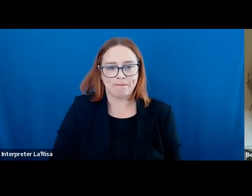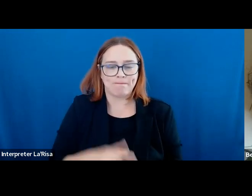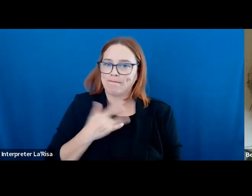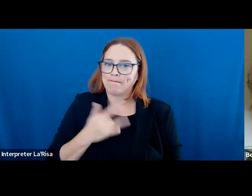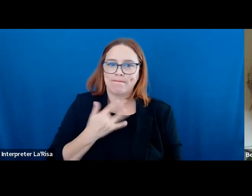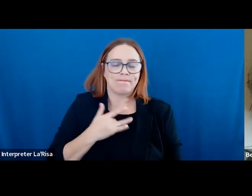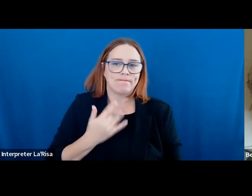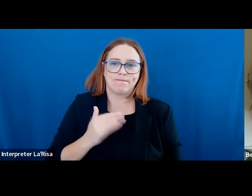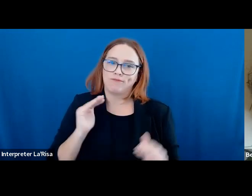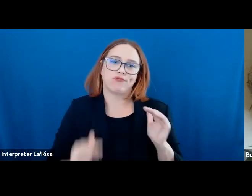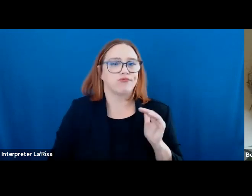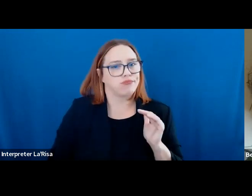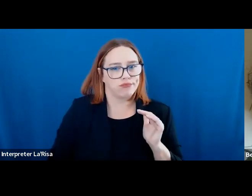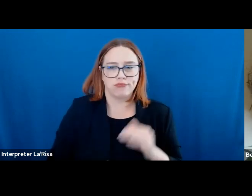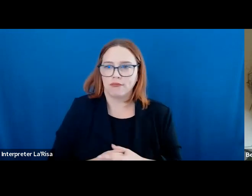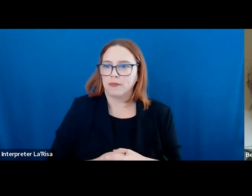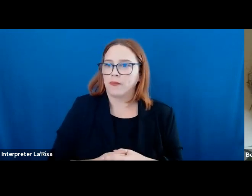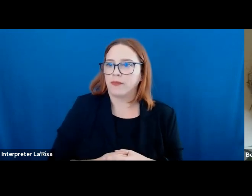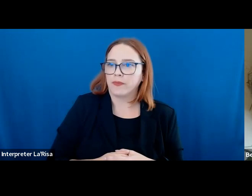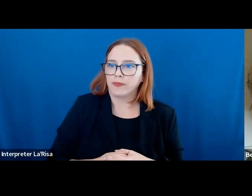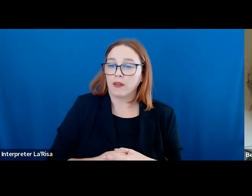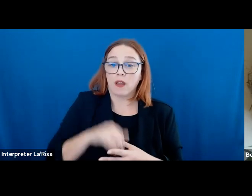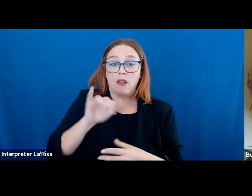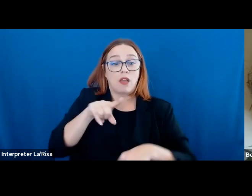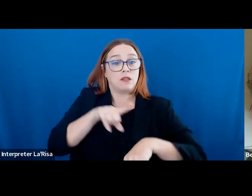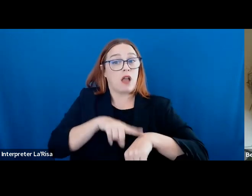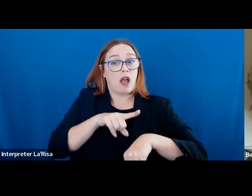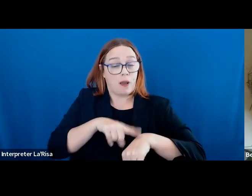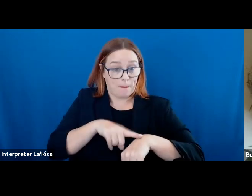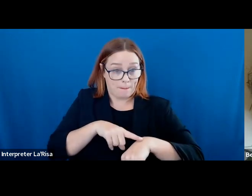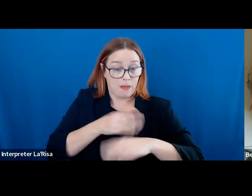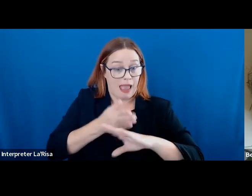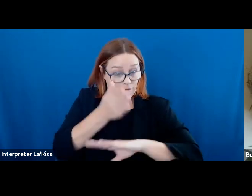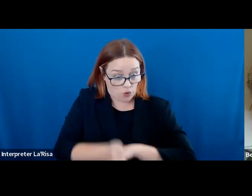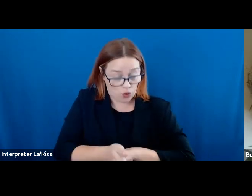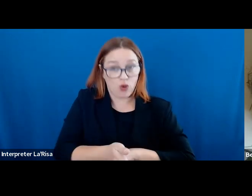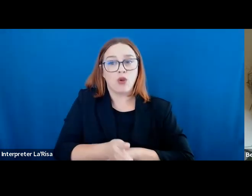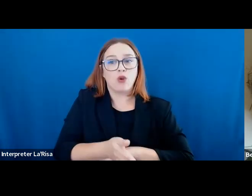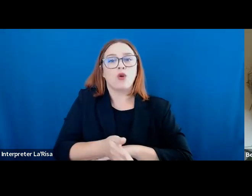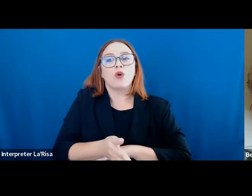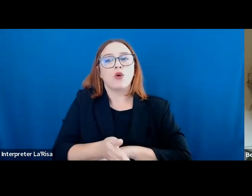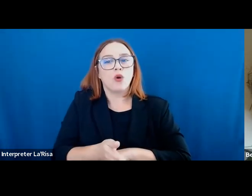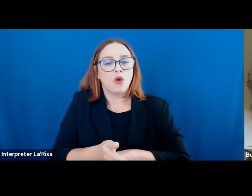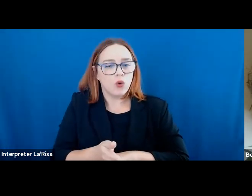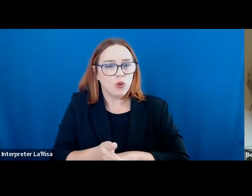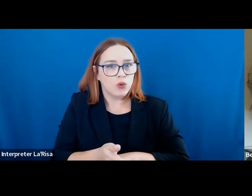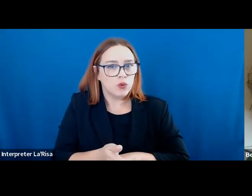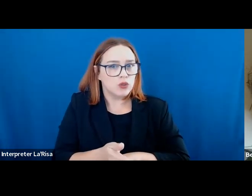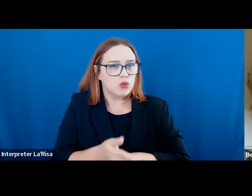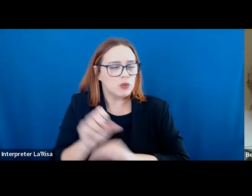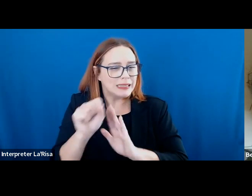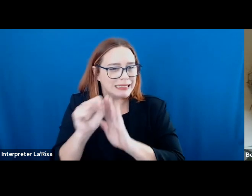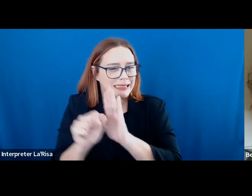When I went to Ball State University and growing up as a